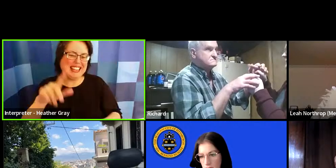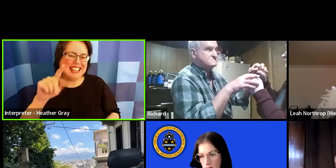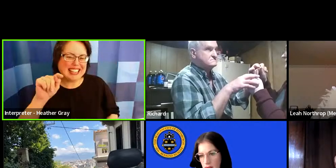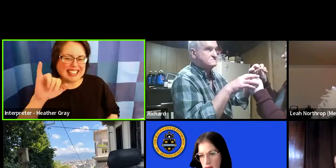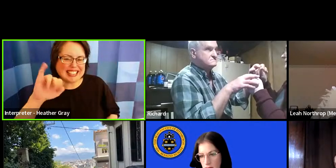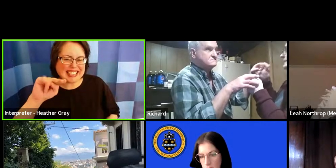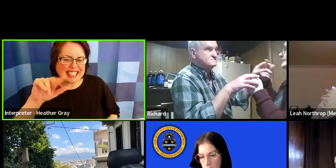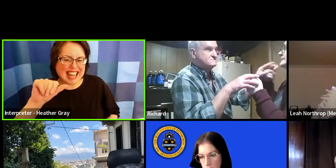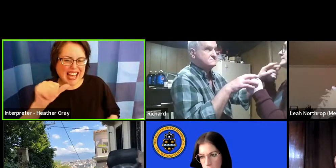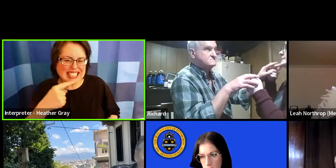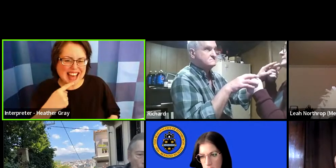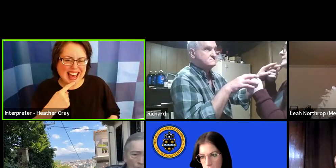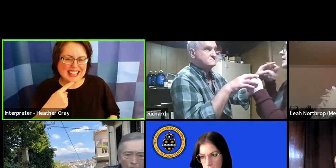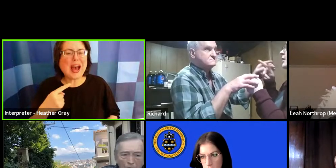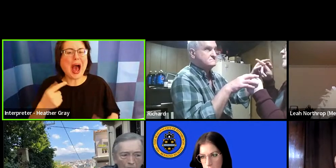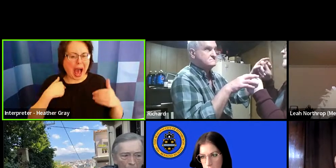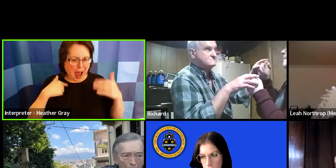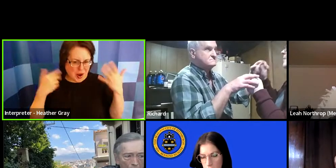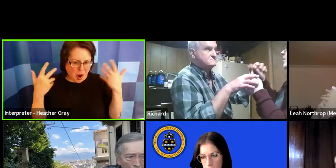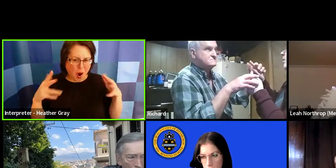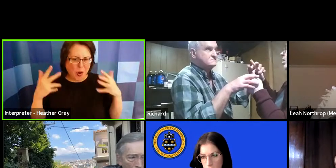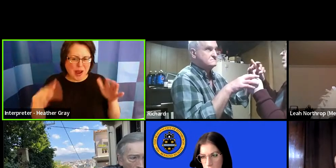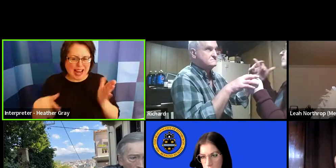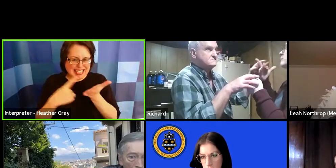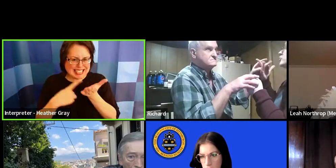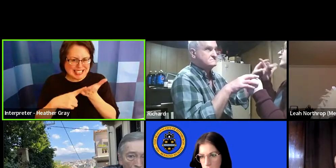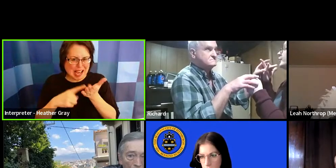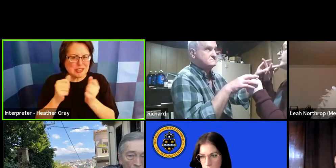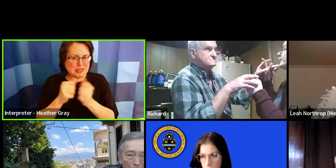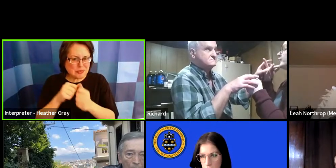he would prefer for the task force to write it. Oh, okay.